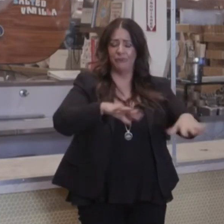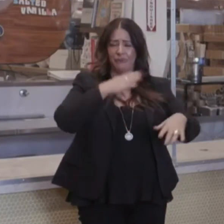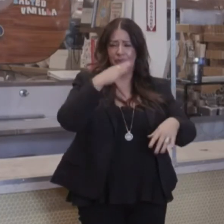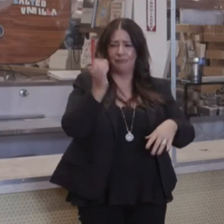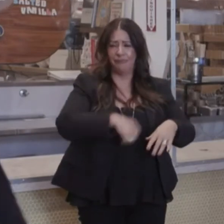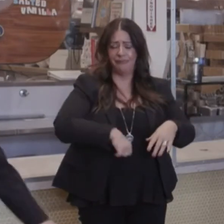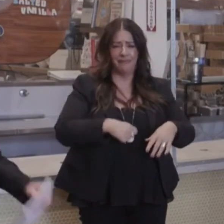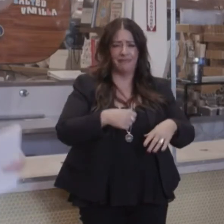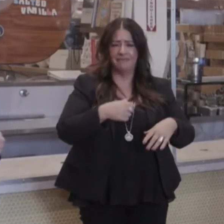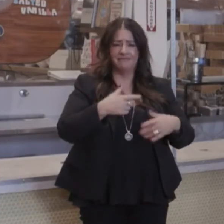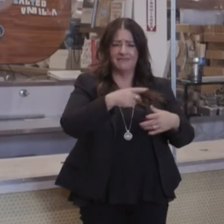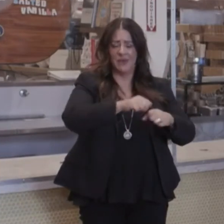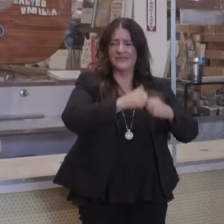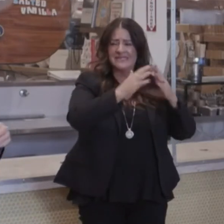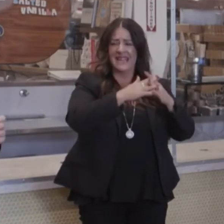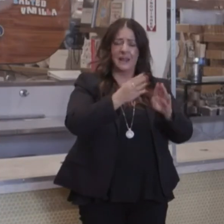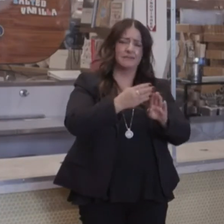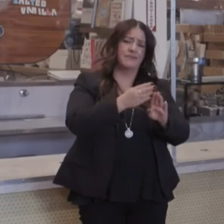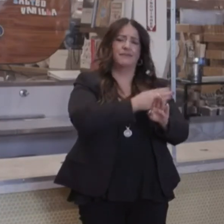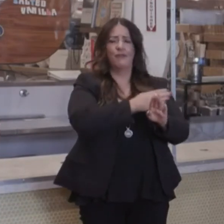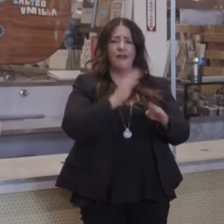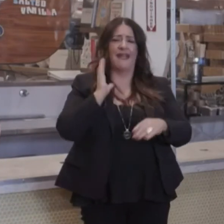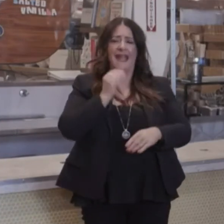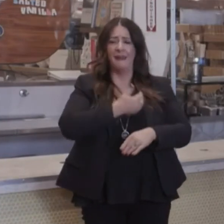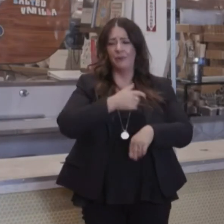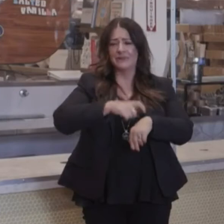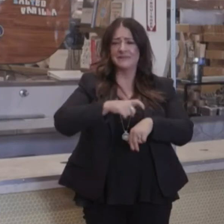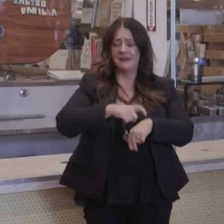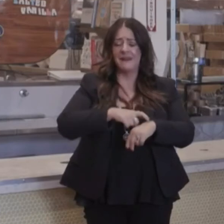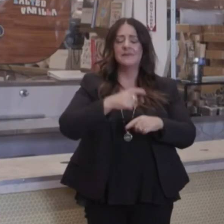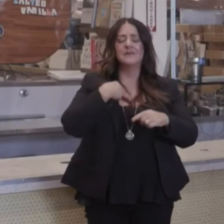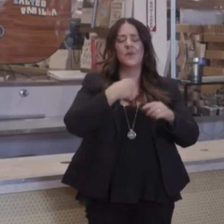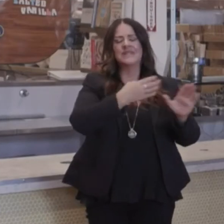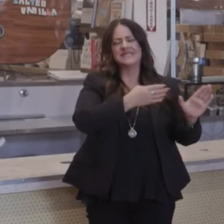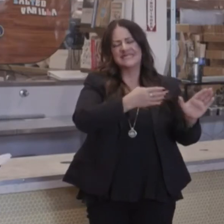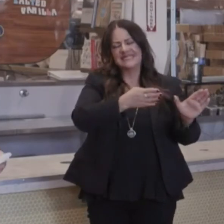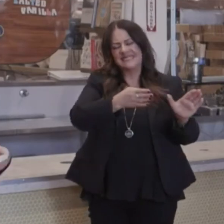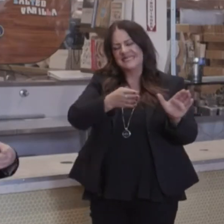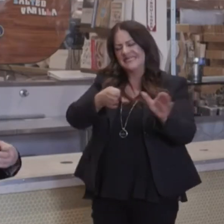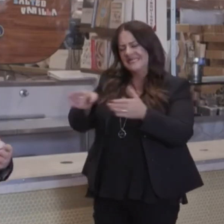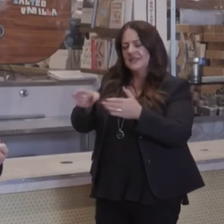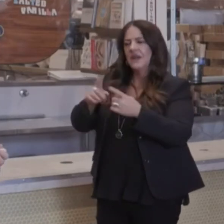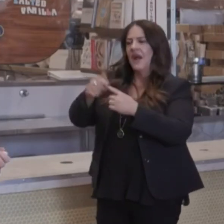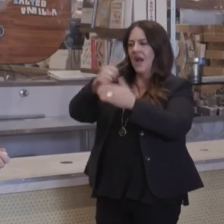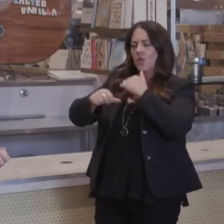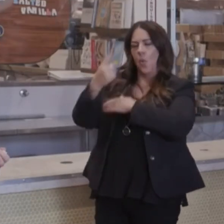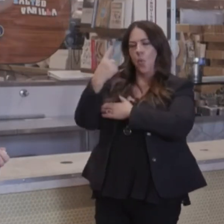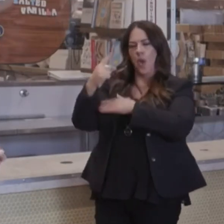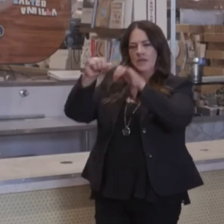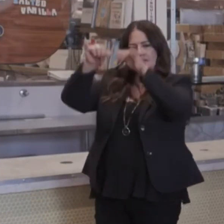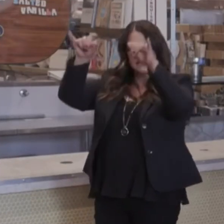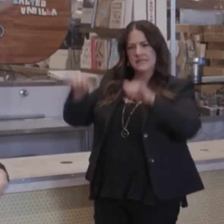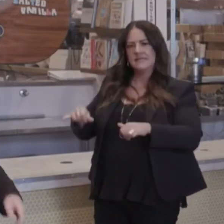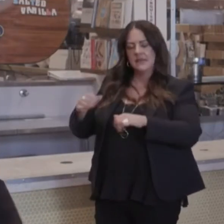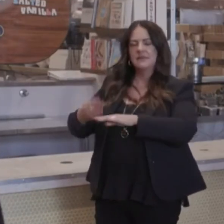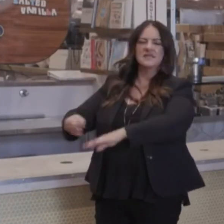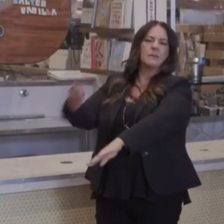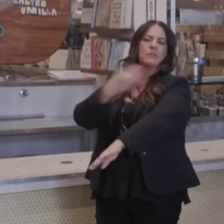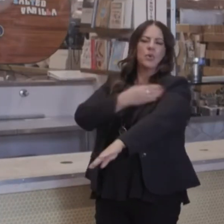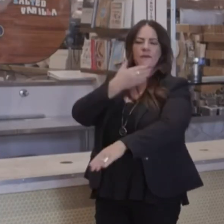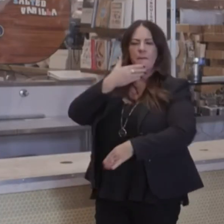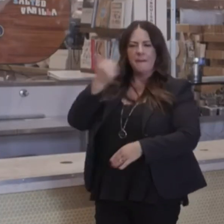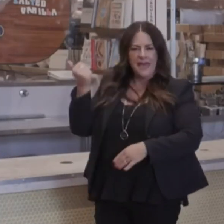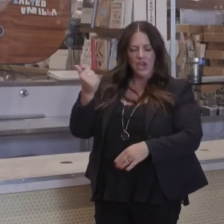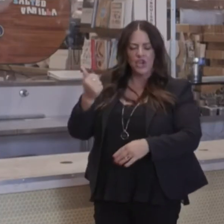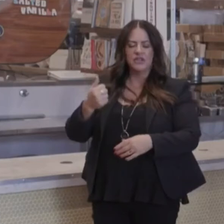all of us here, and we're trying to get everybody on this single platform. So in that transition, we said this for weeks and weeks. I said it yesterday, I said it the day